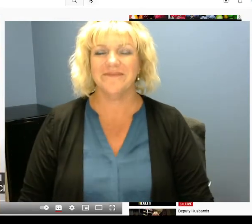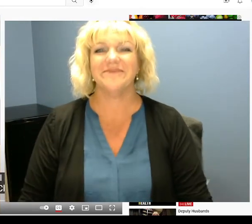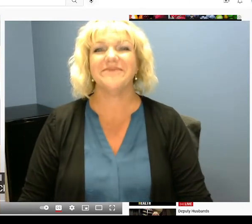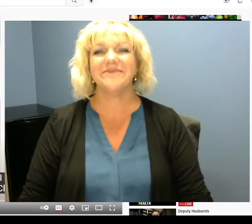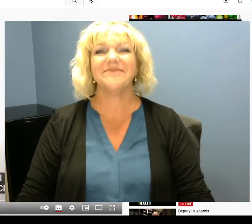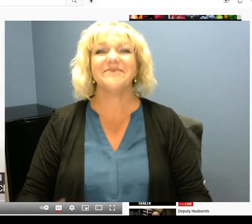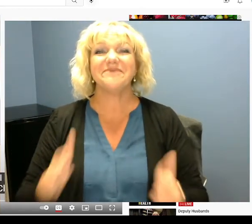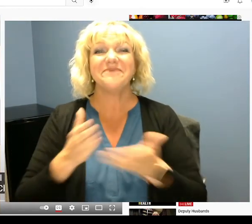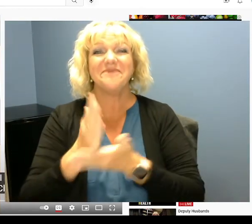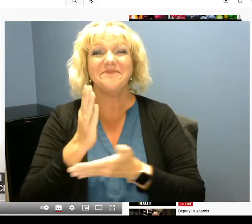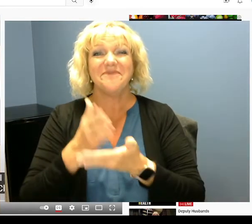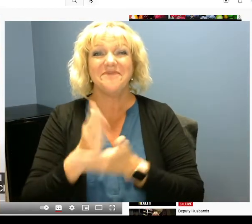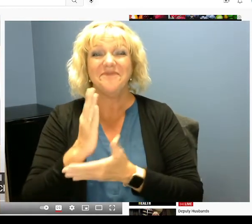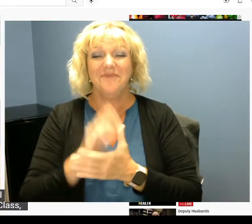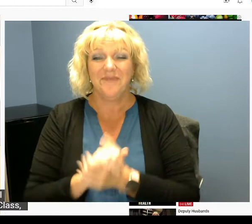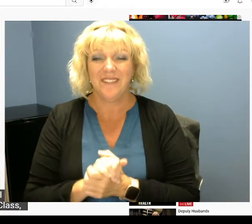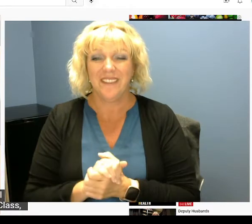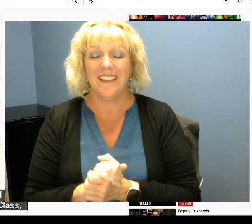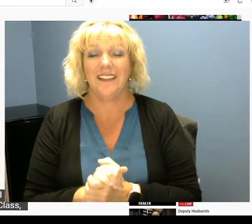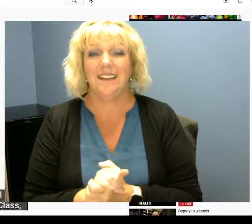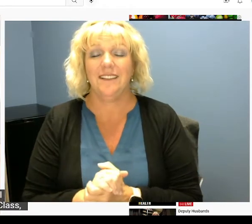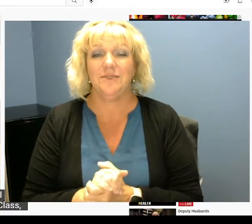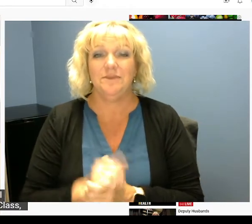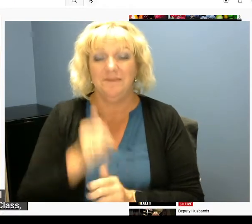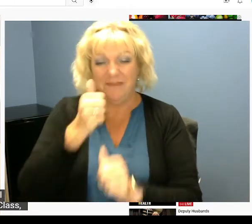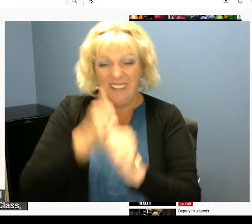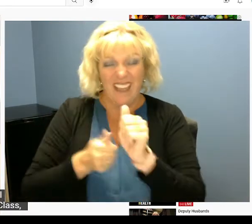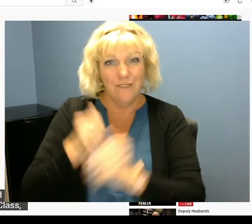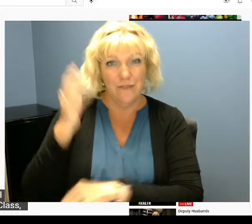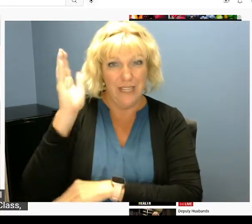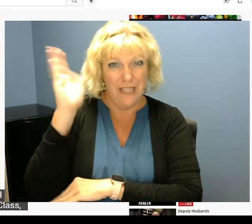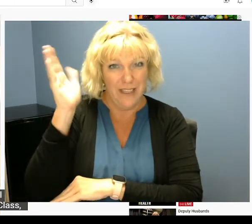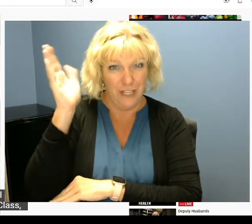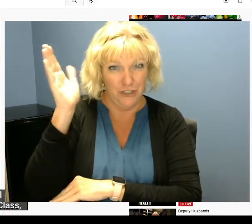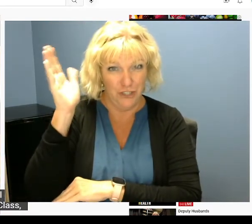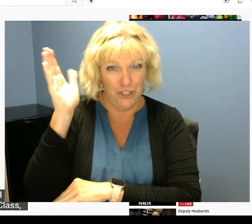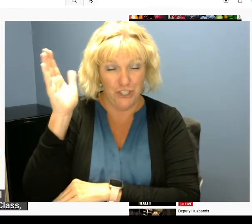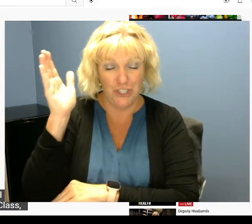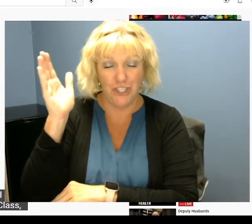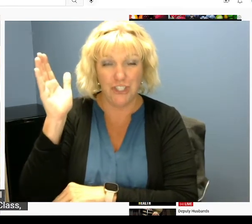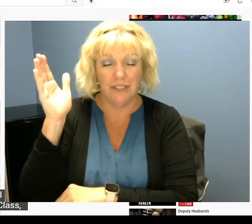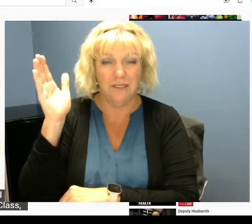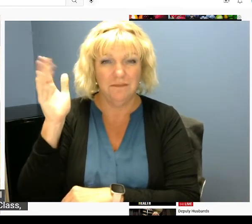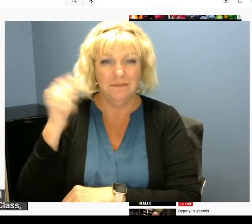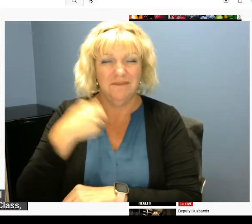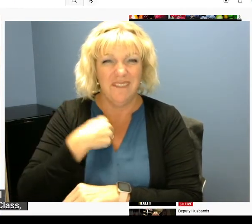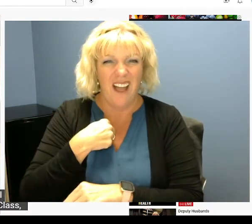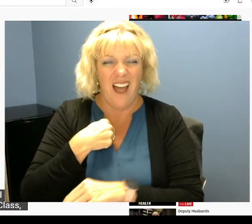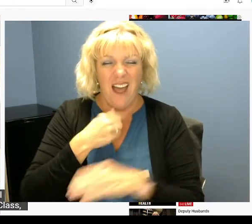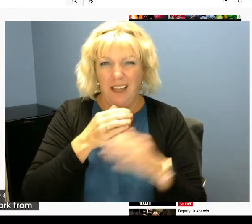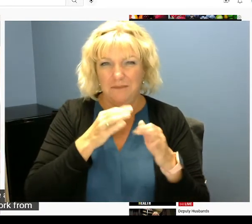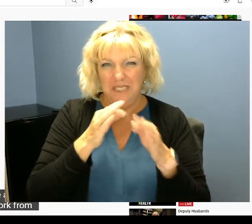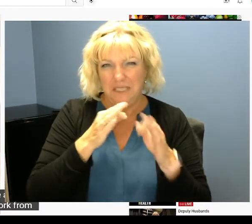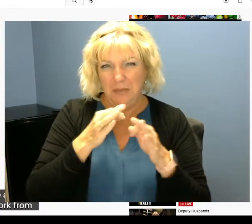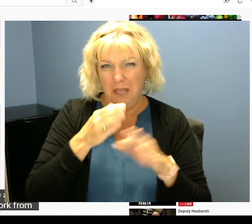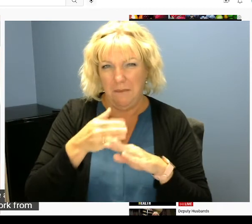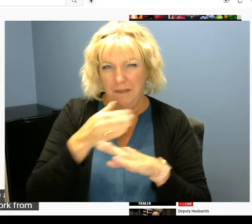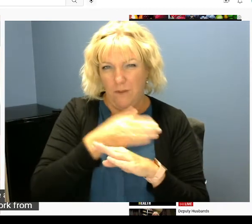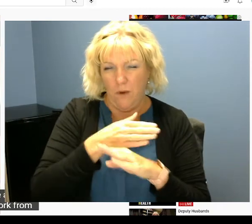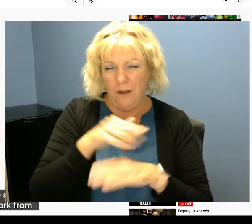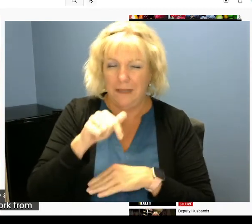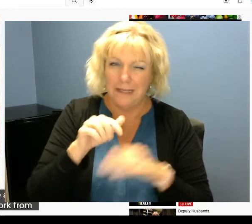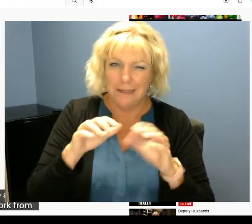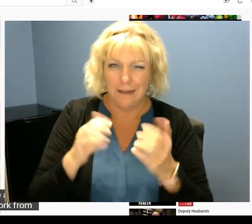All right, so before each lecture, as I said in the how to navigate this online class, it's kind of a